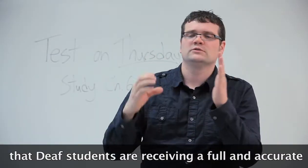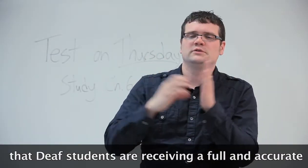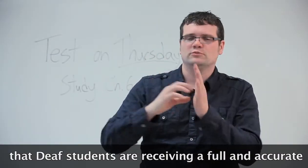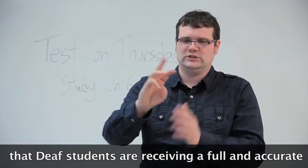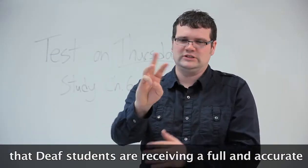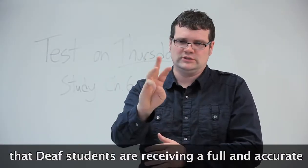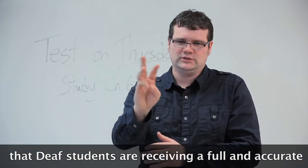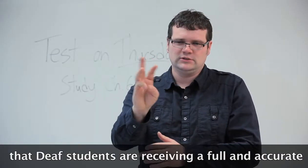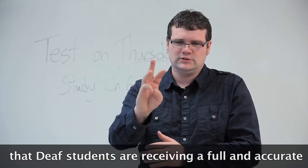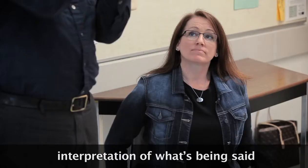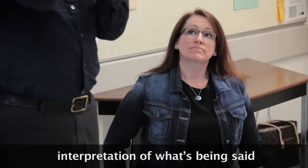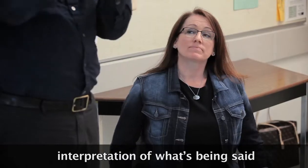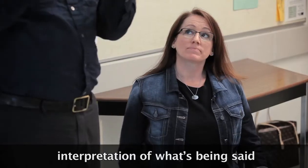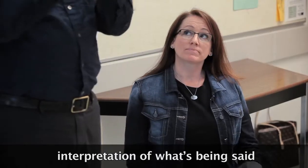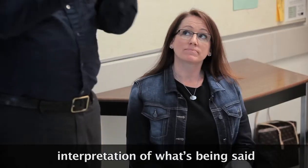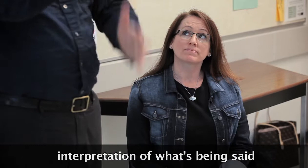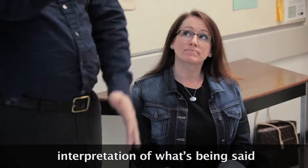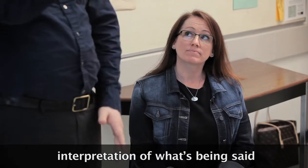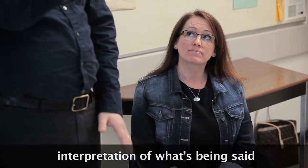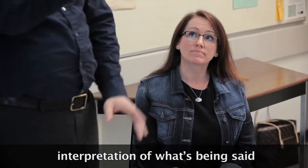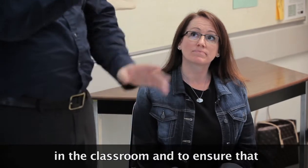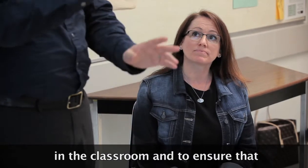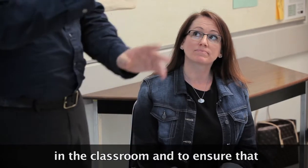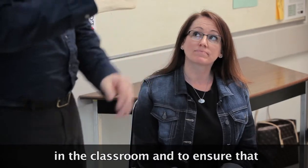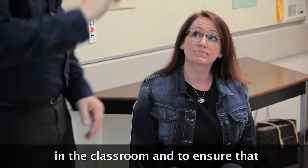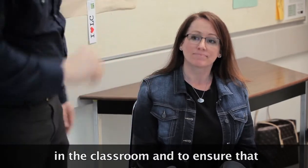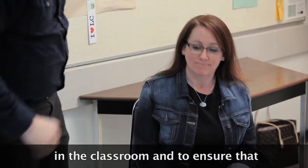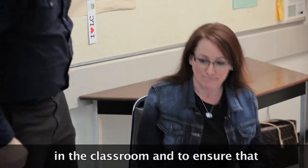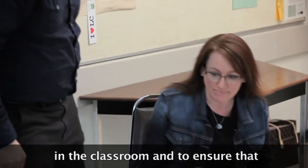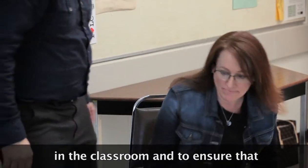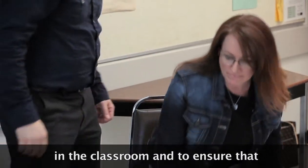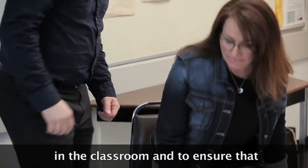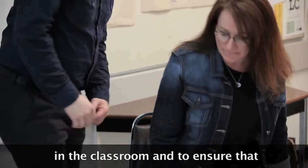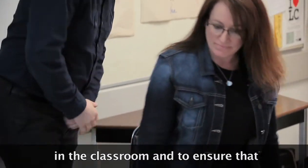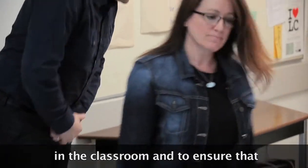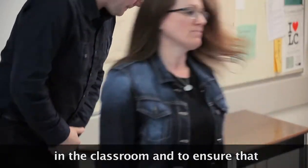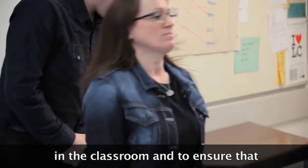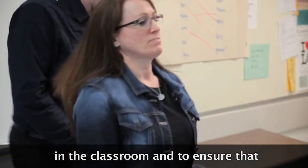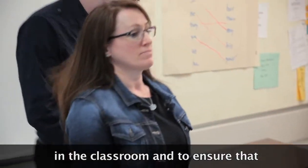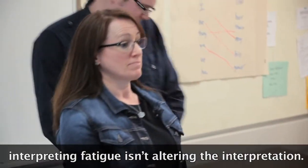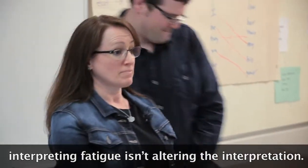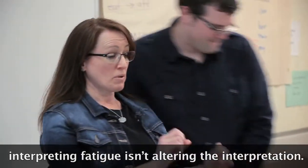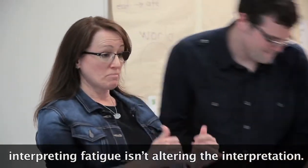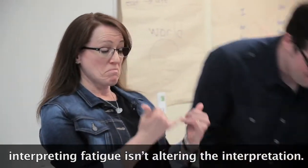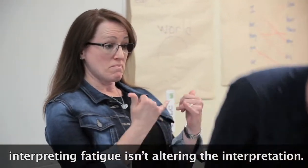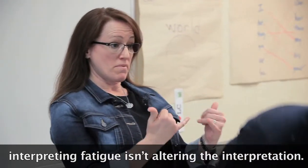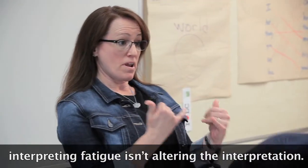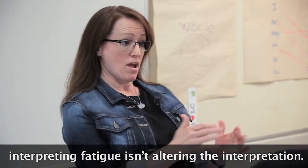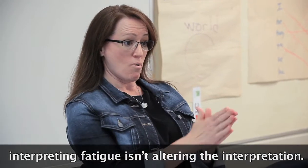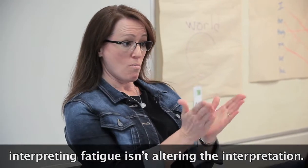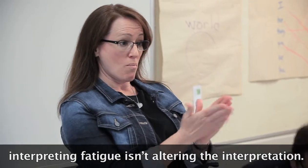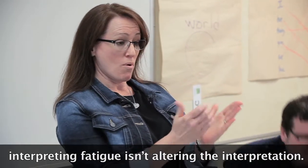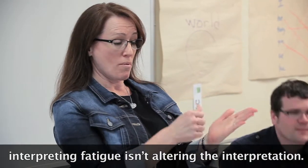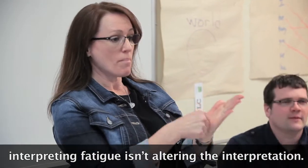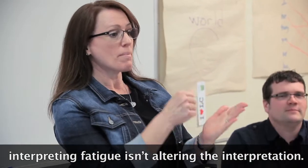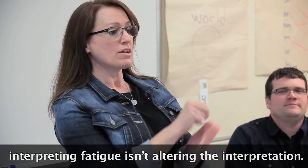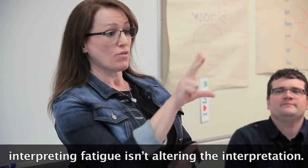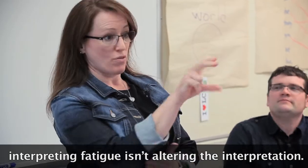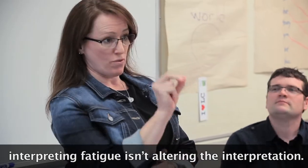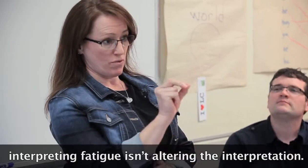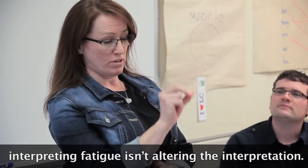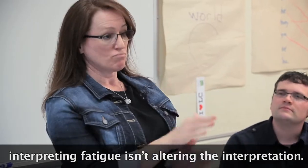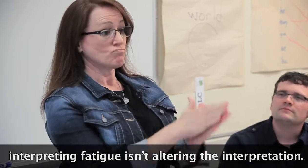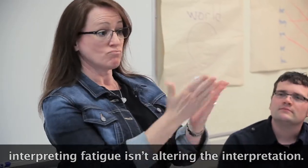receiving a full and accurate interpretation of what's being said in the classroom, and to ensure that interpreting fatigue isn't altering